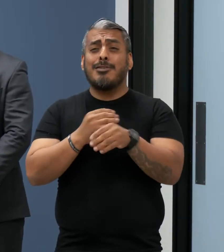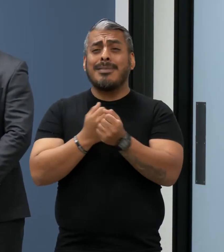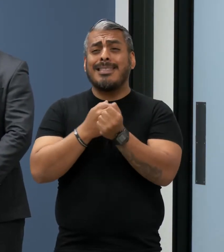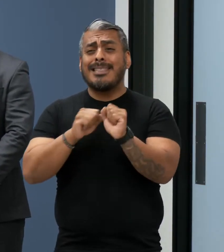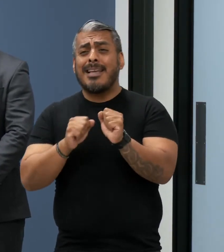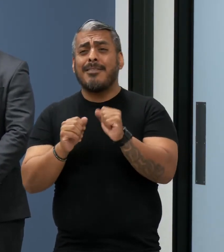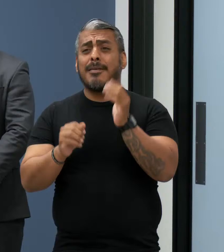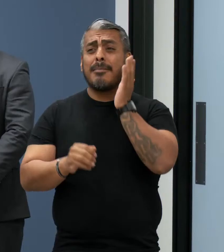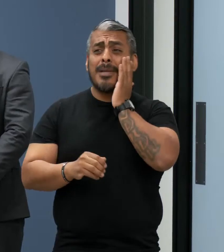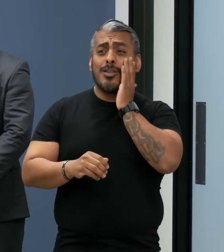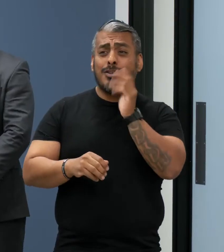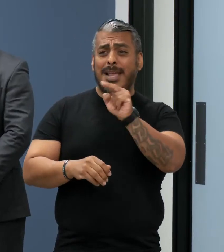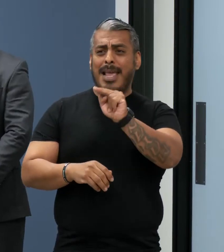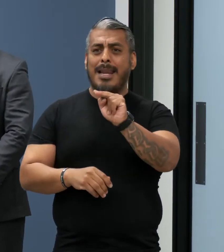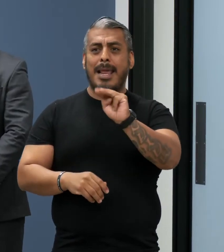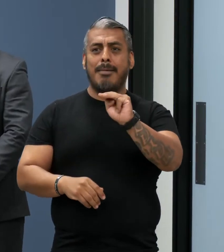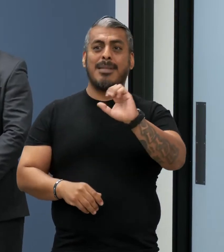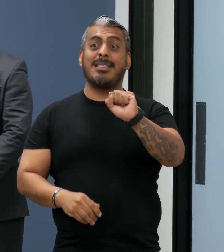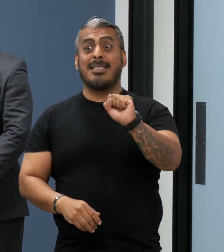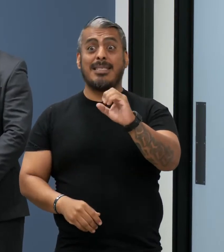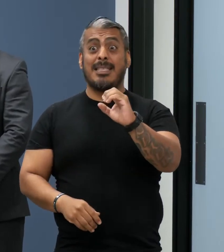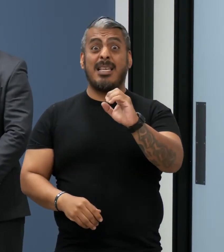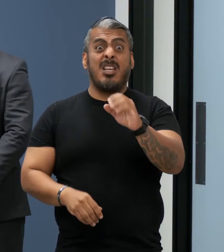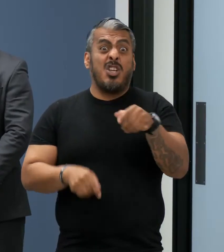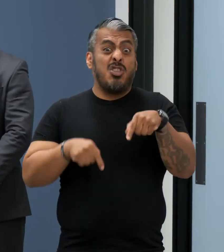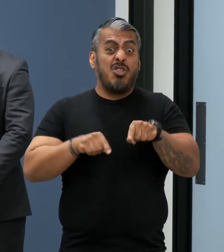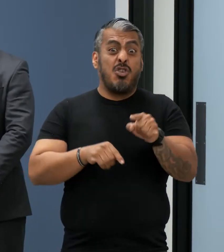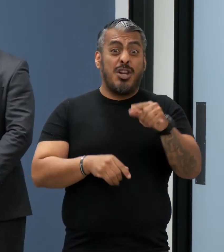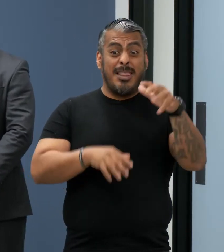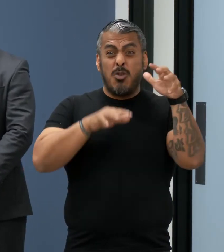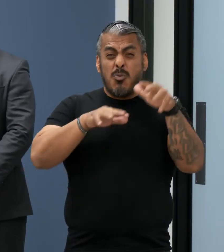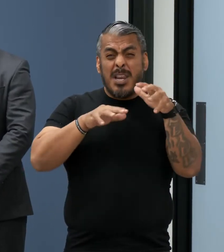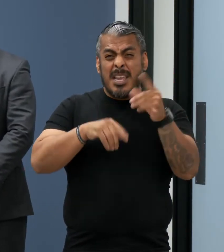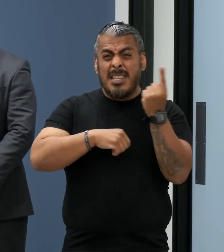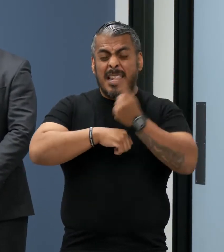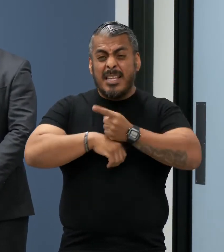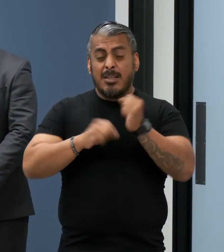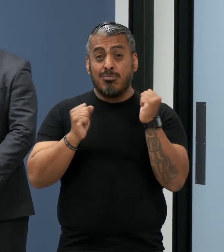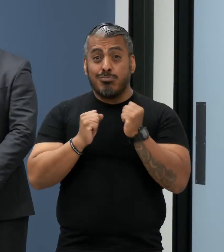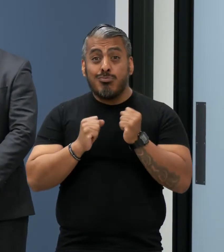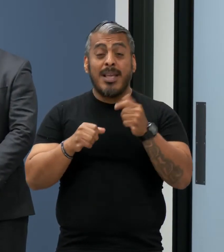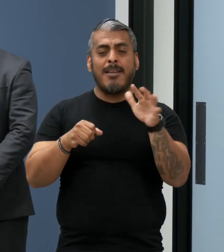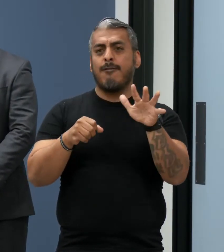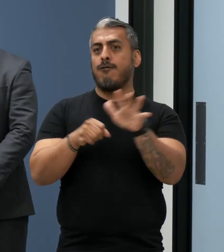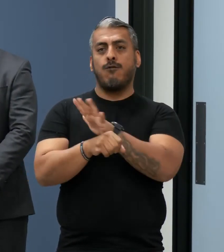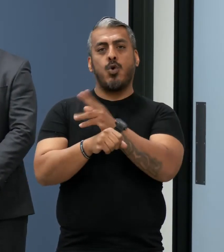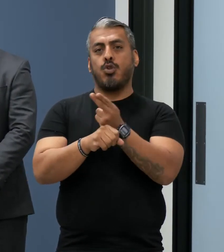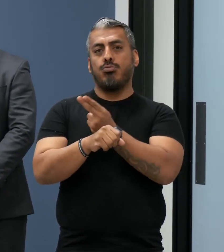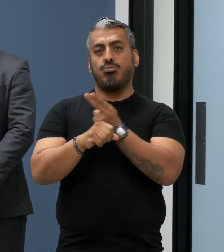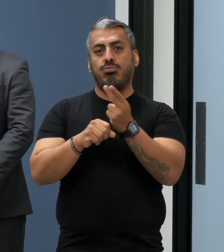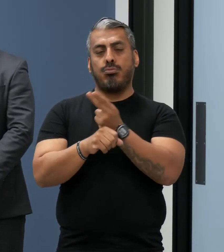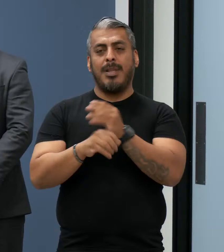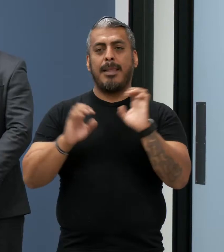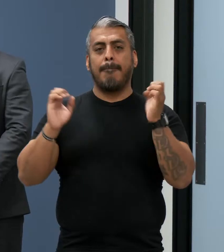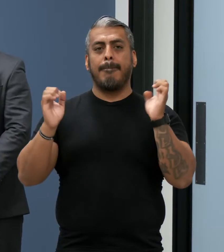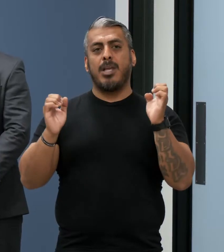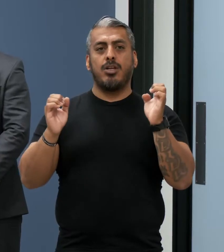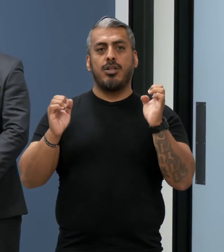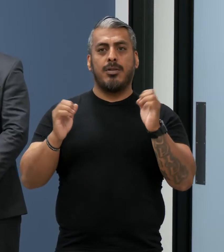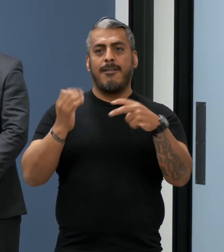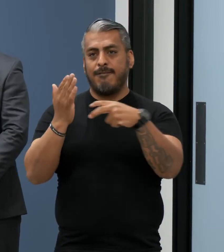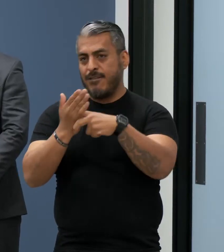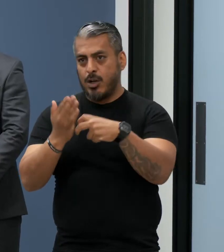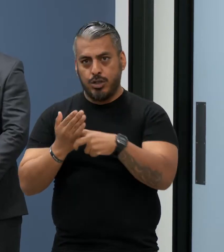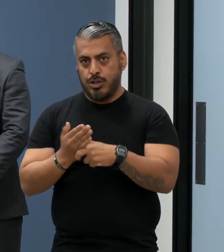the MSC during the coldest and rainiest days of winter, and full utilization of the emergency housing vouchers